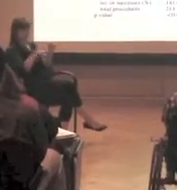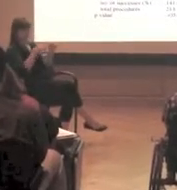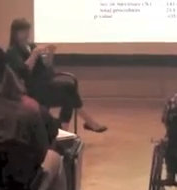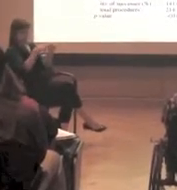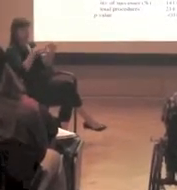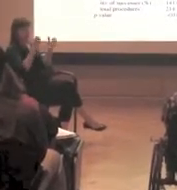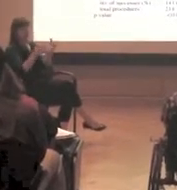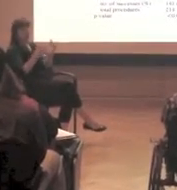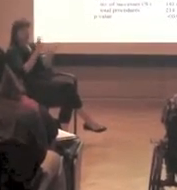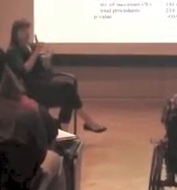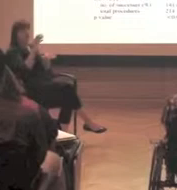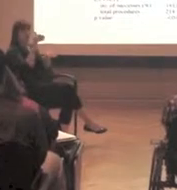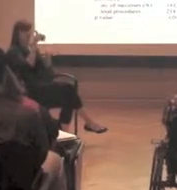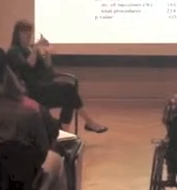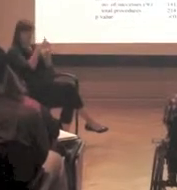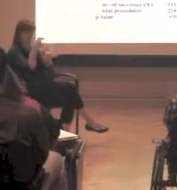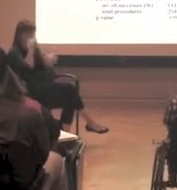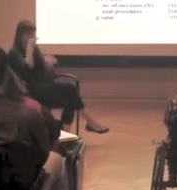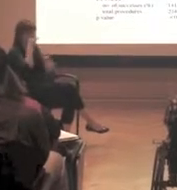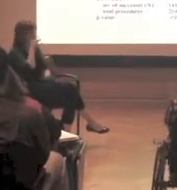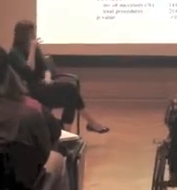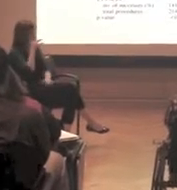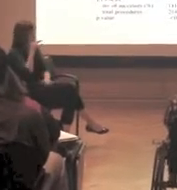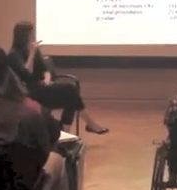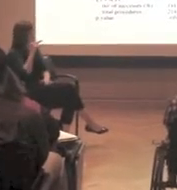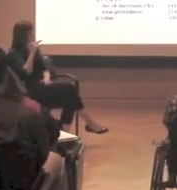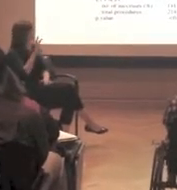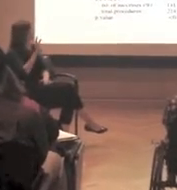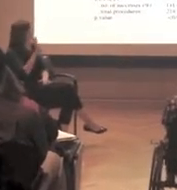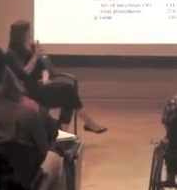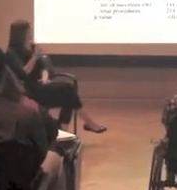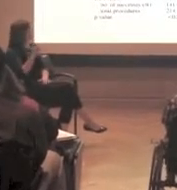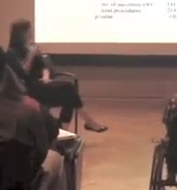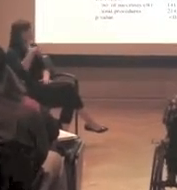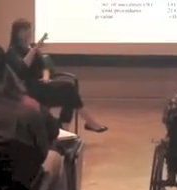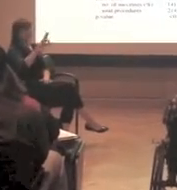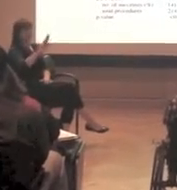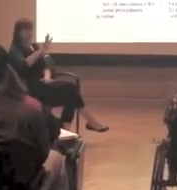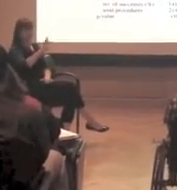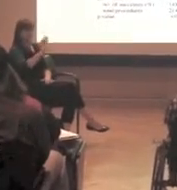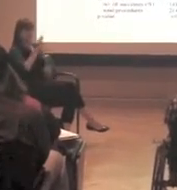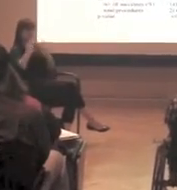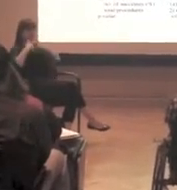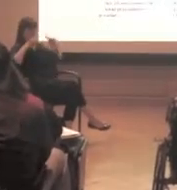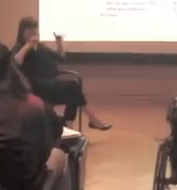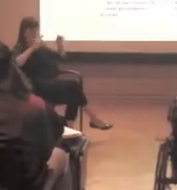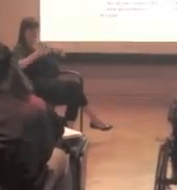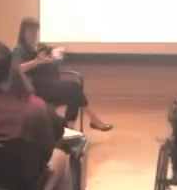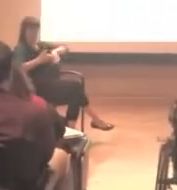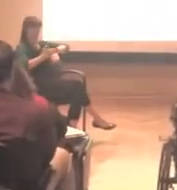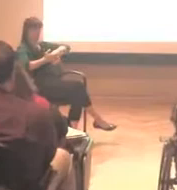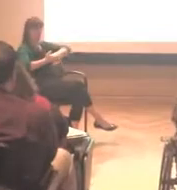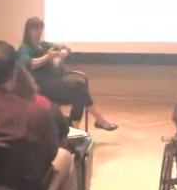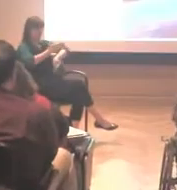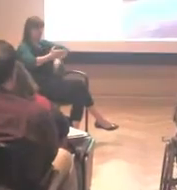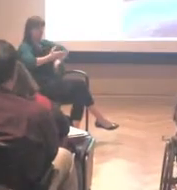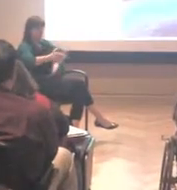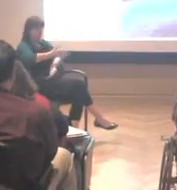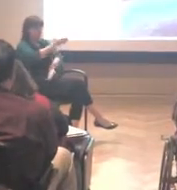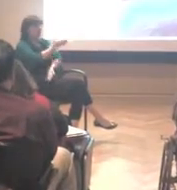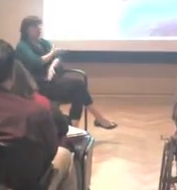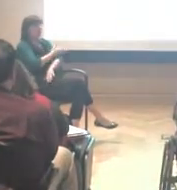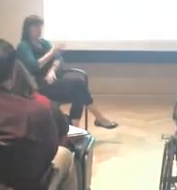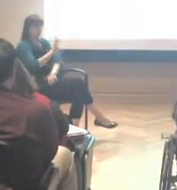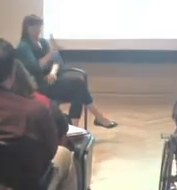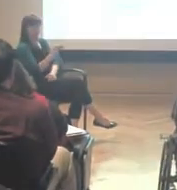now they're up to 7,000. Now Africa is up to 75% success. Okay, so this Africa